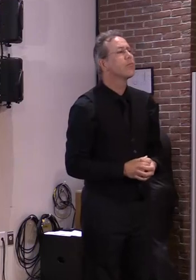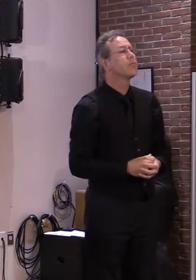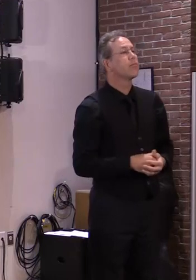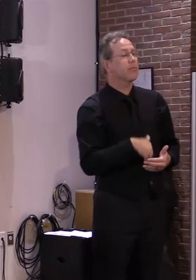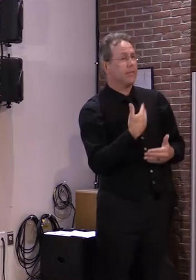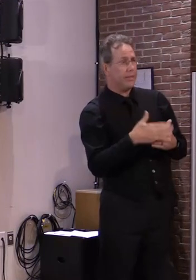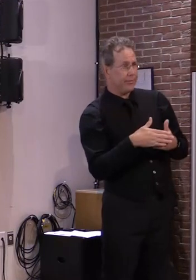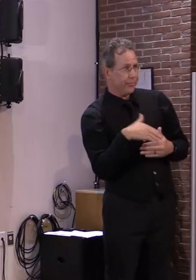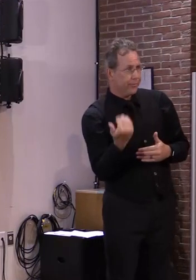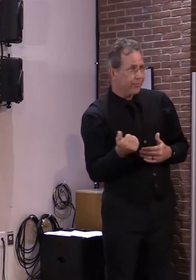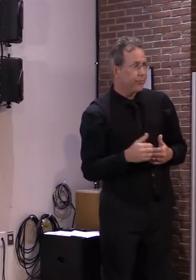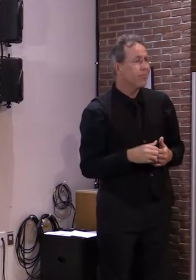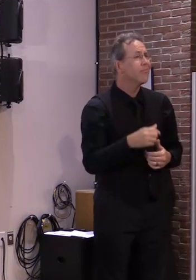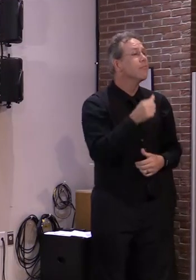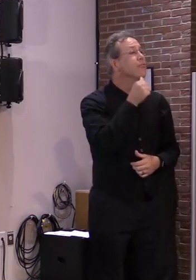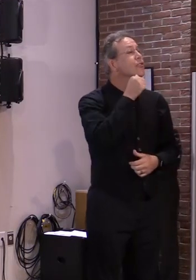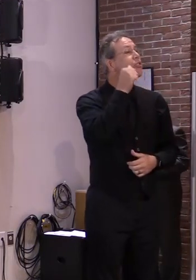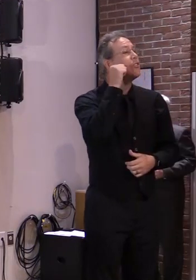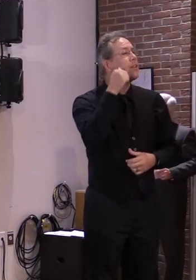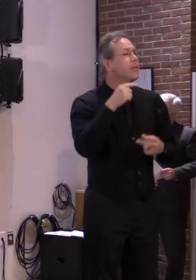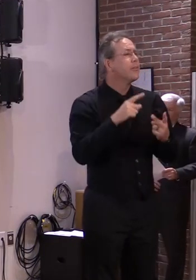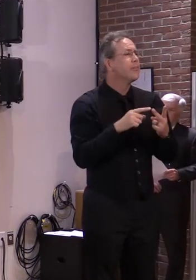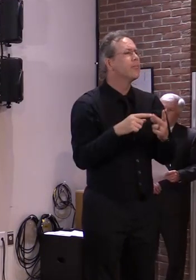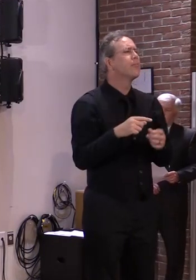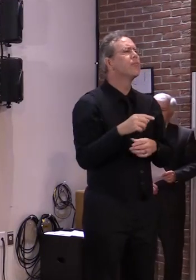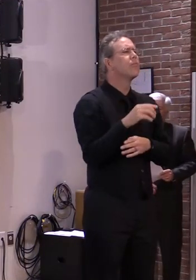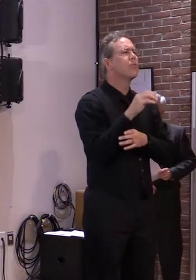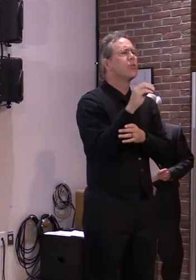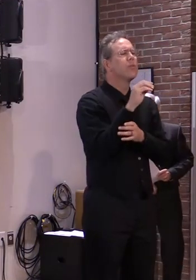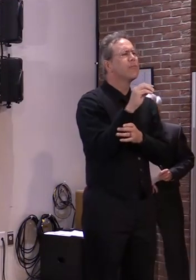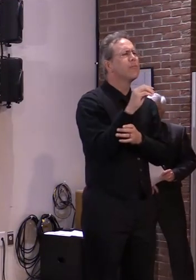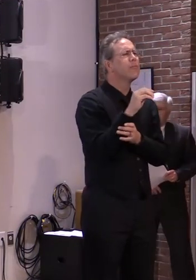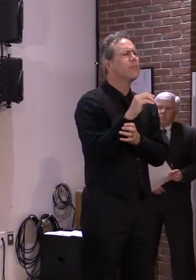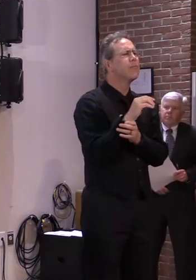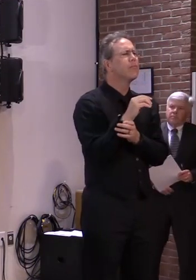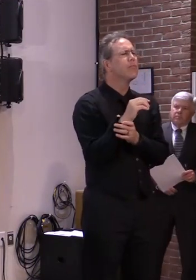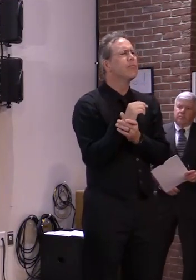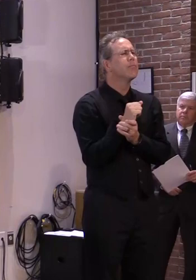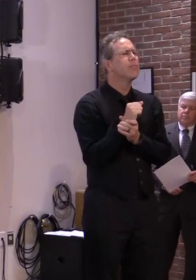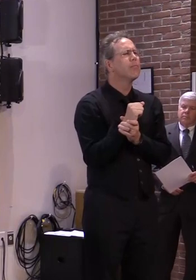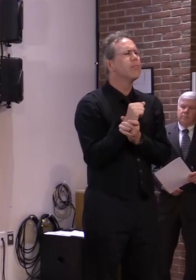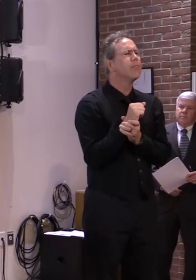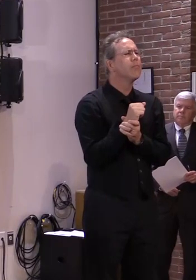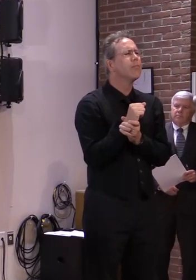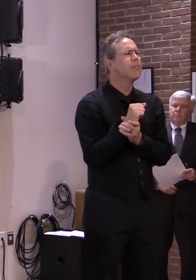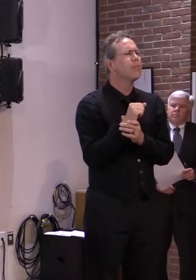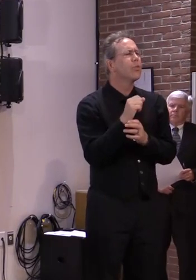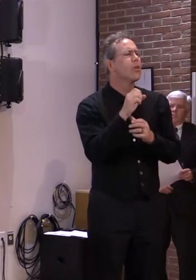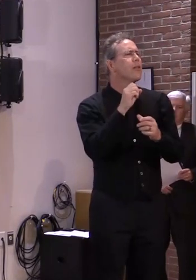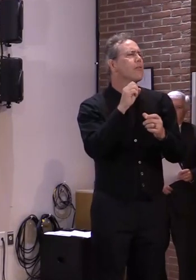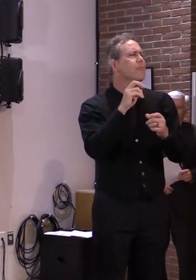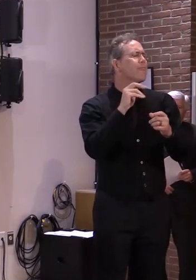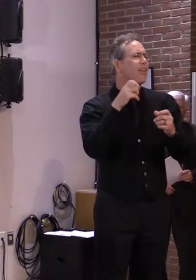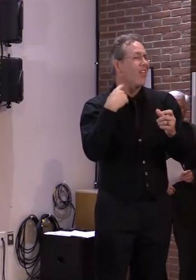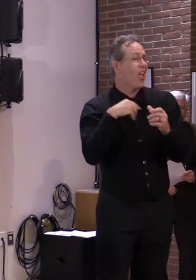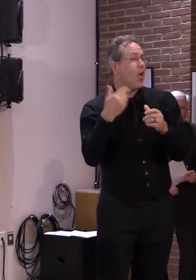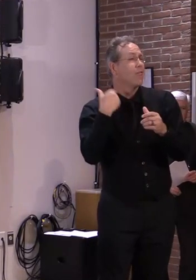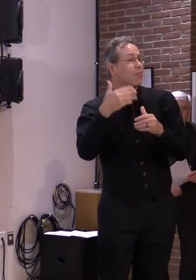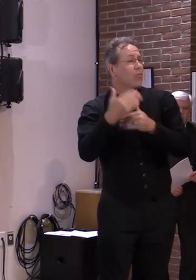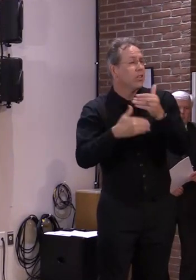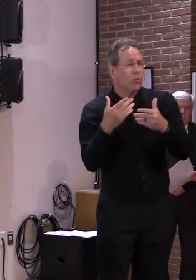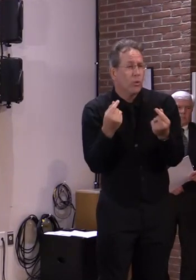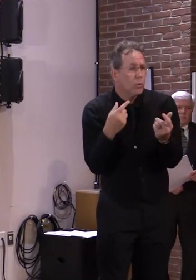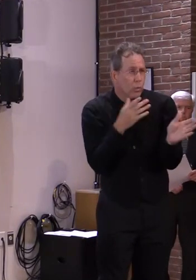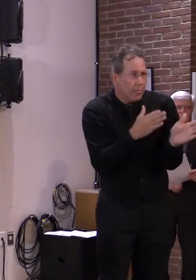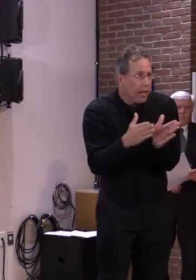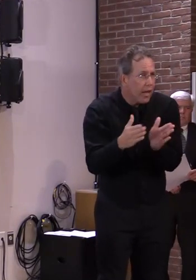milestone in our pandemic response. The final pieces of our medical surge site at the Champlain Valley Exposition were